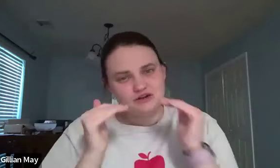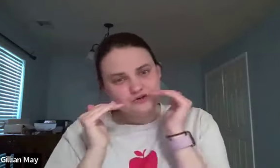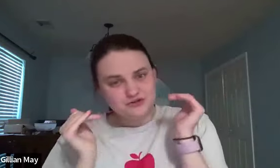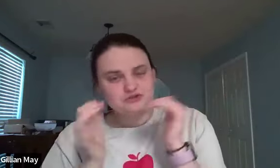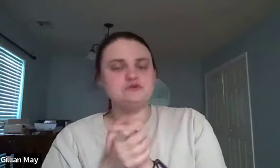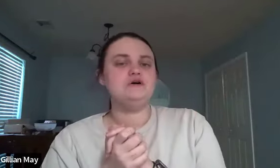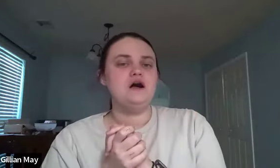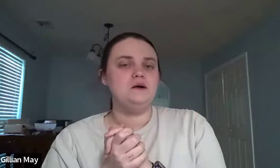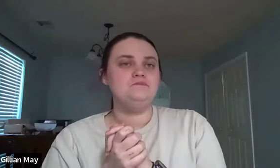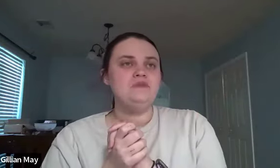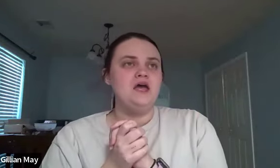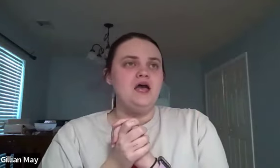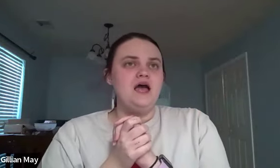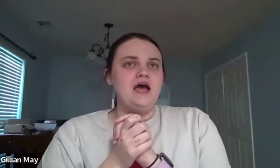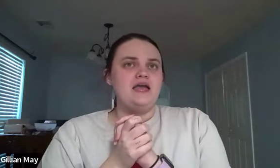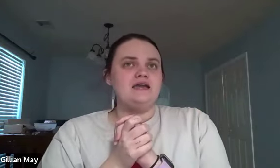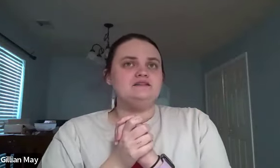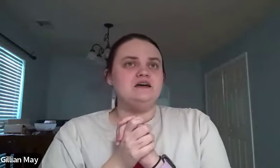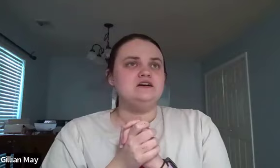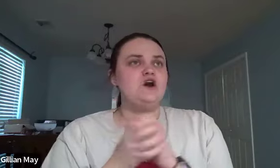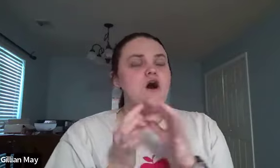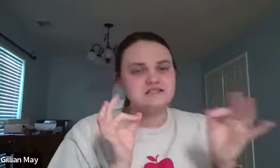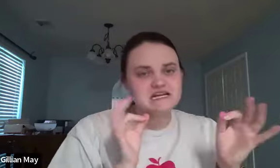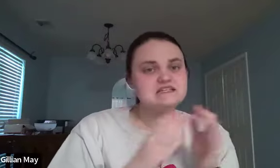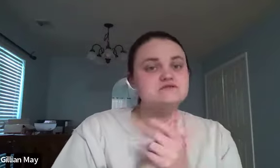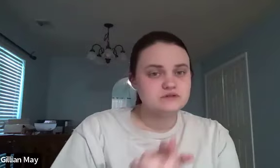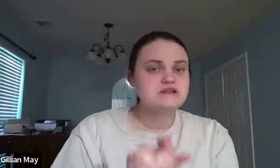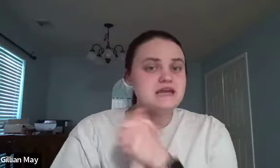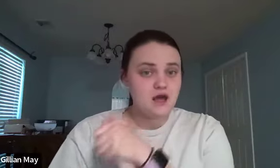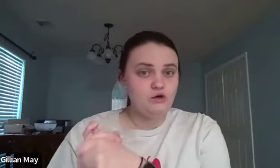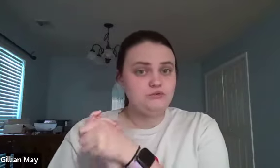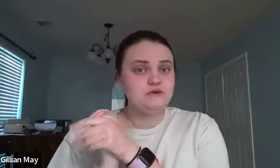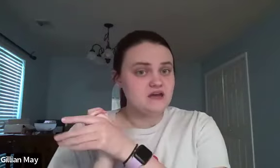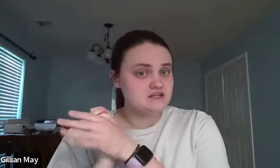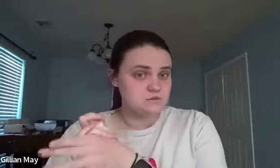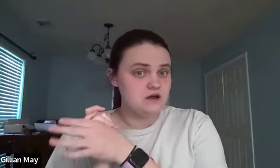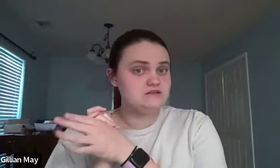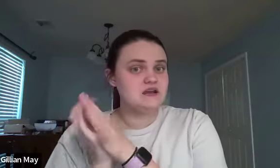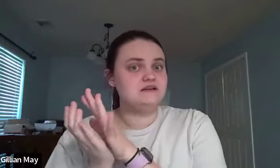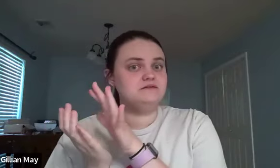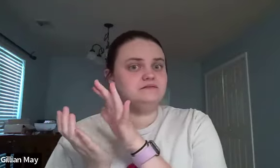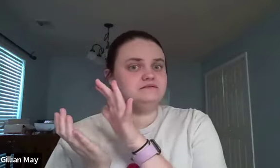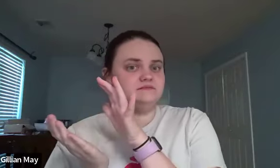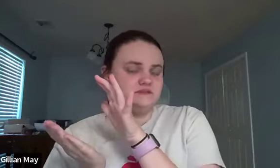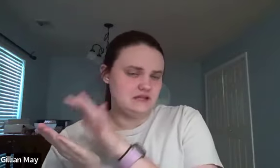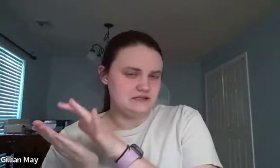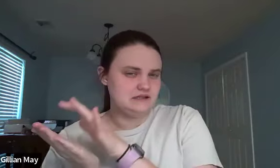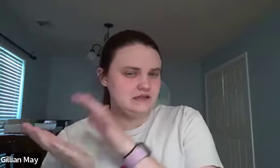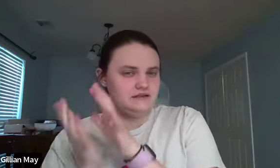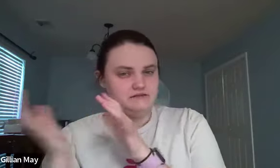little more neutral. And context can really help with that as well, to kind of like